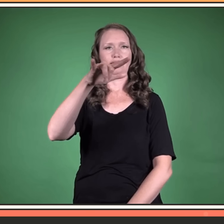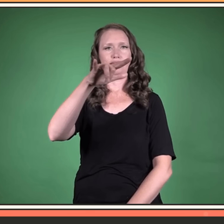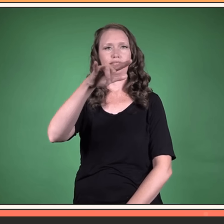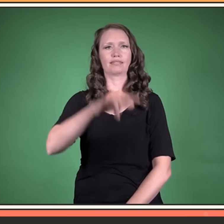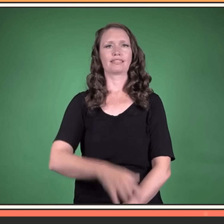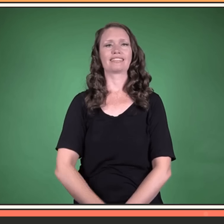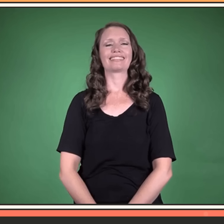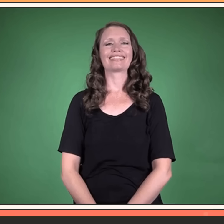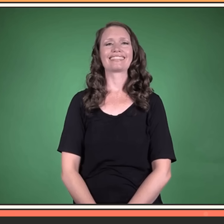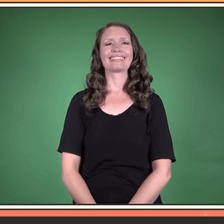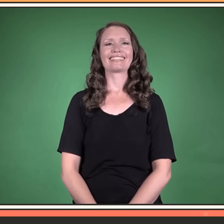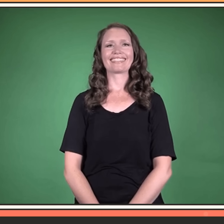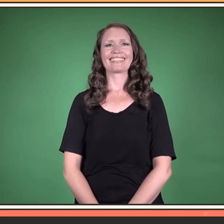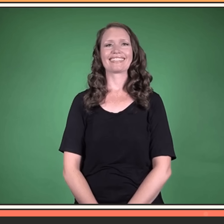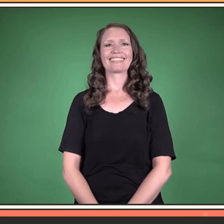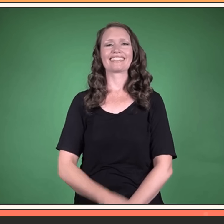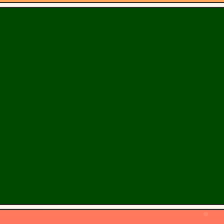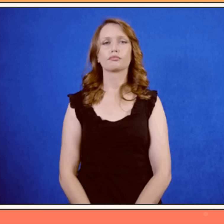Airplane.